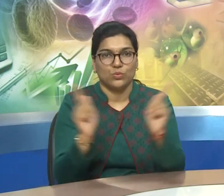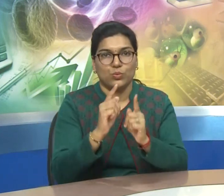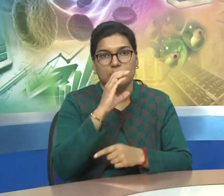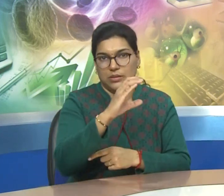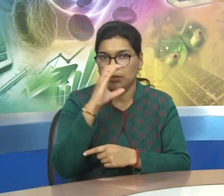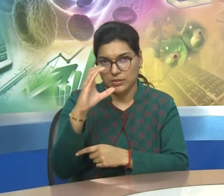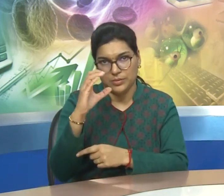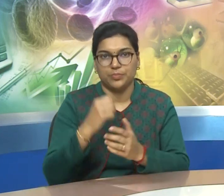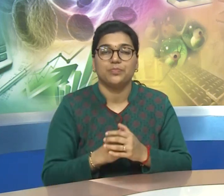classification.